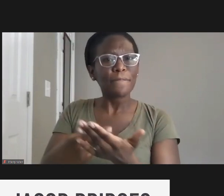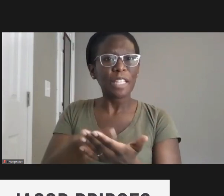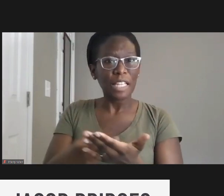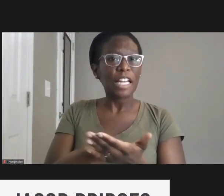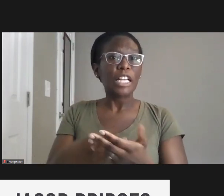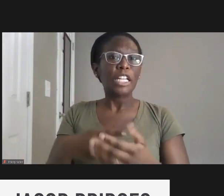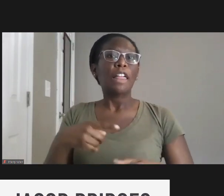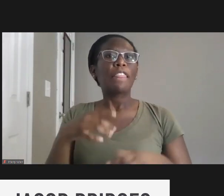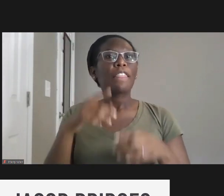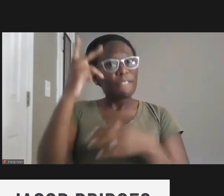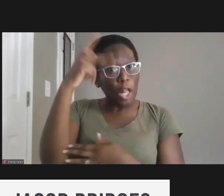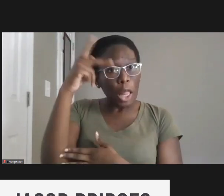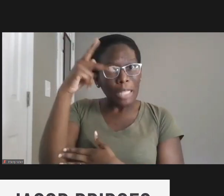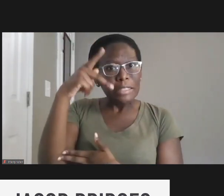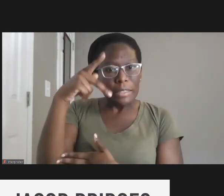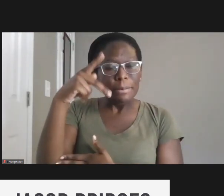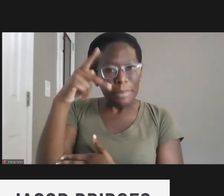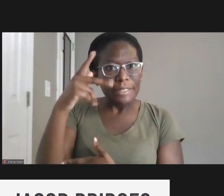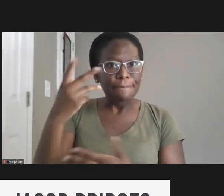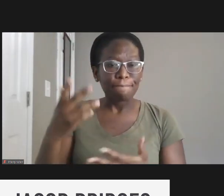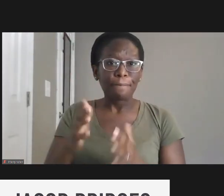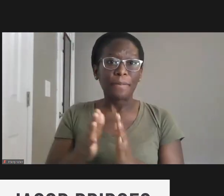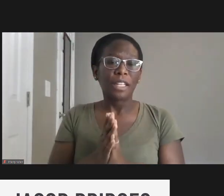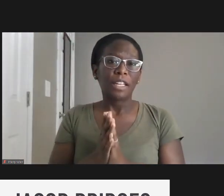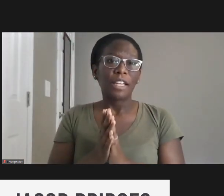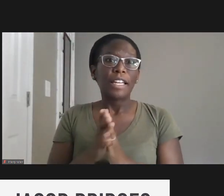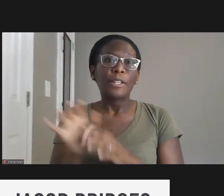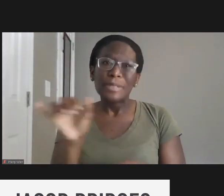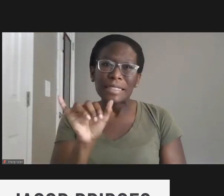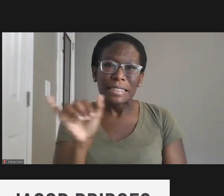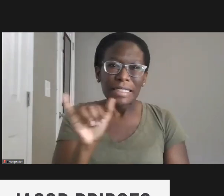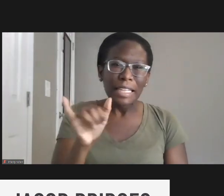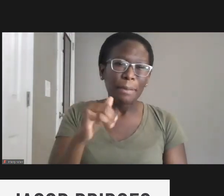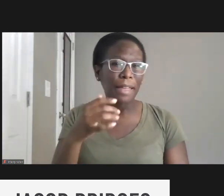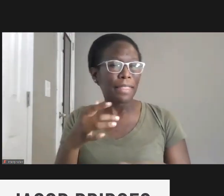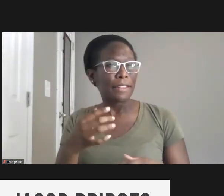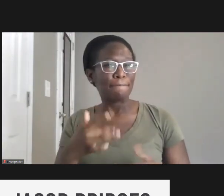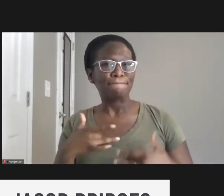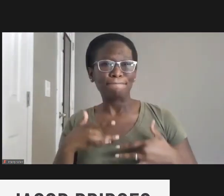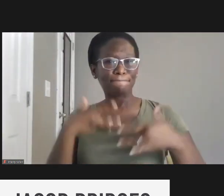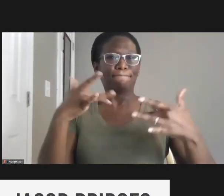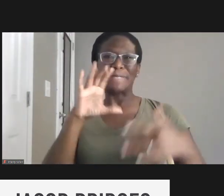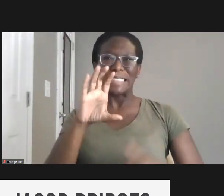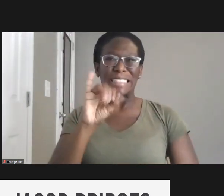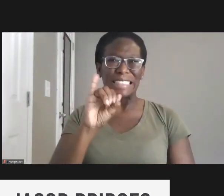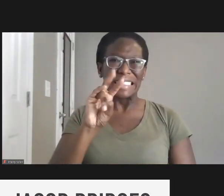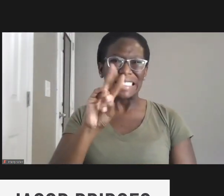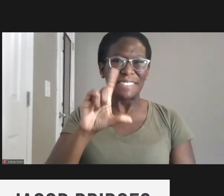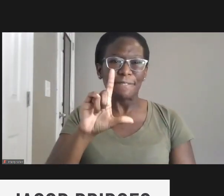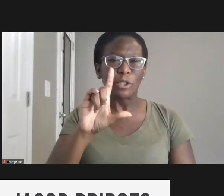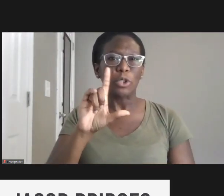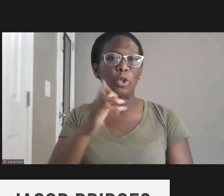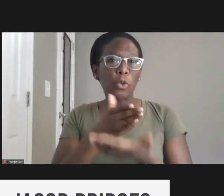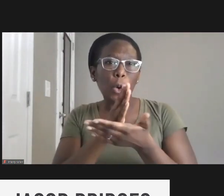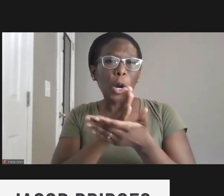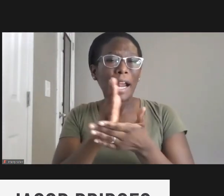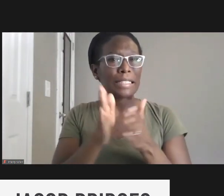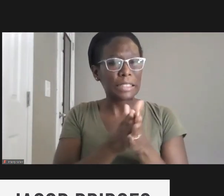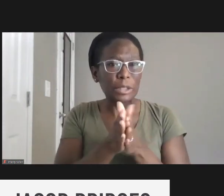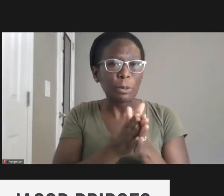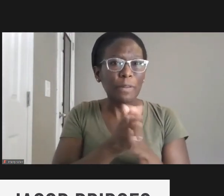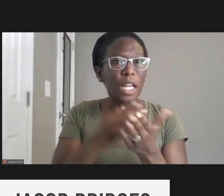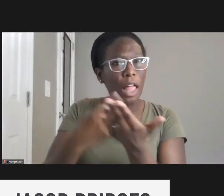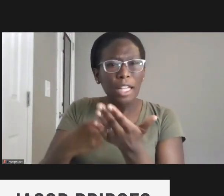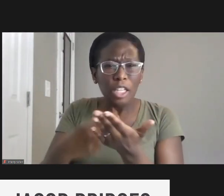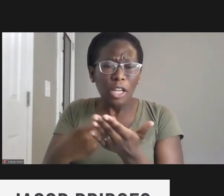by Ed Roberts at the height of the civil rights movement. They talked to me about what a center of independent living is and